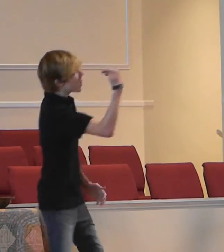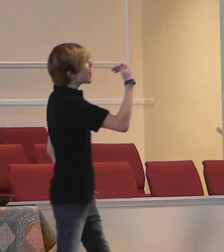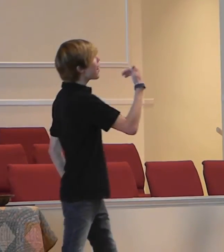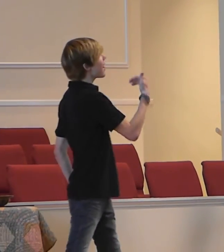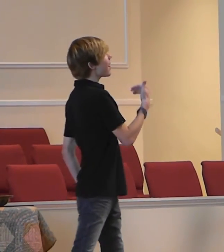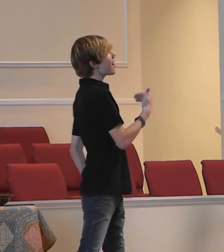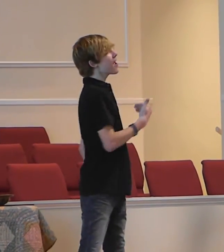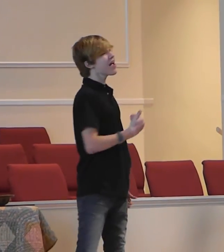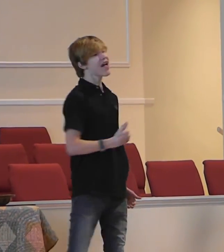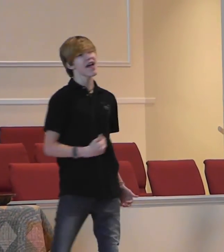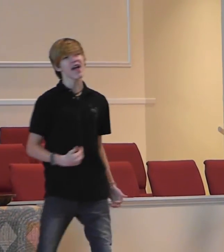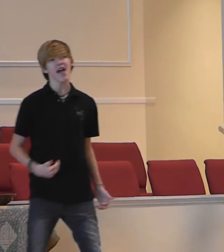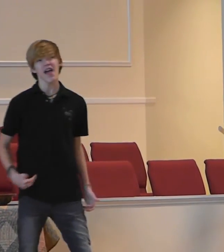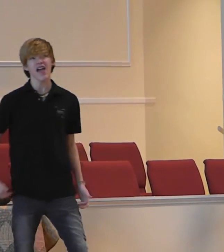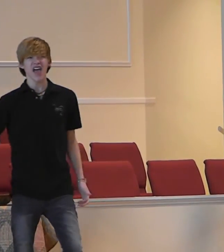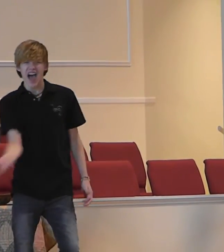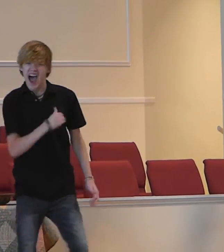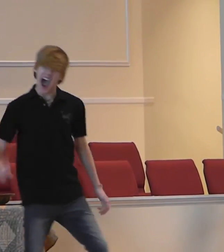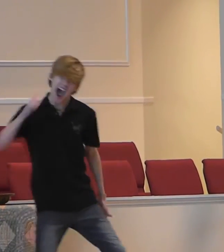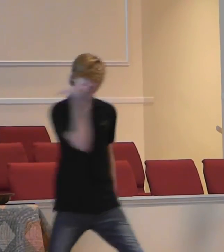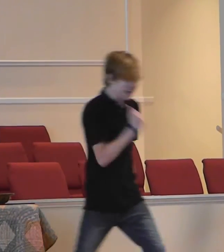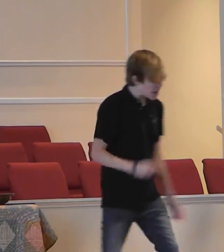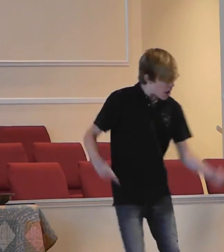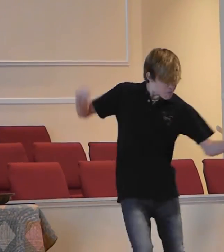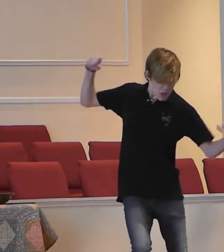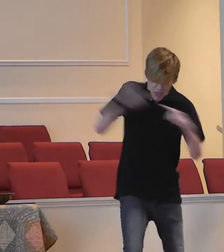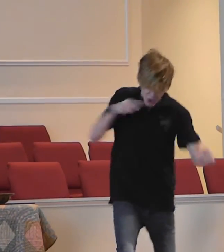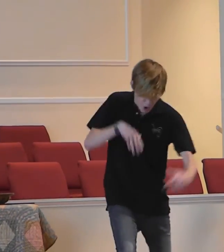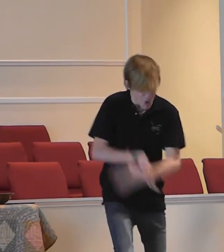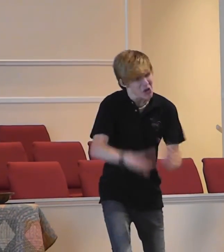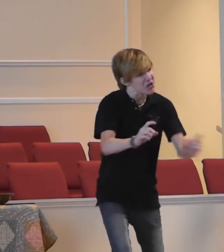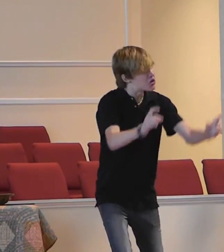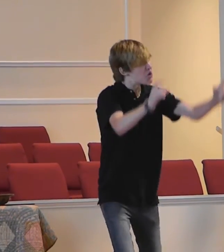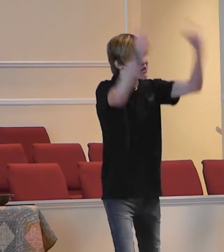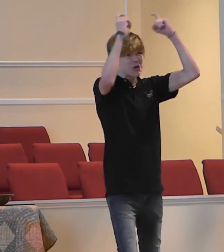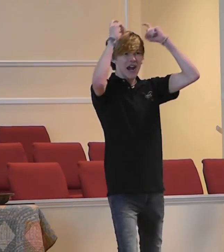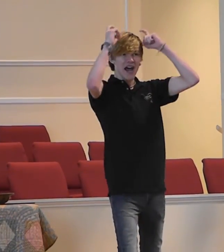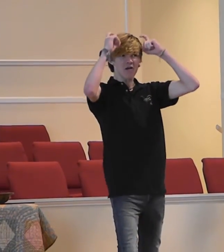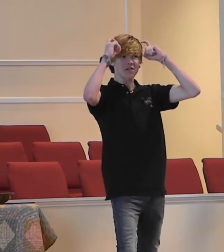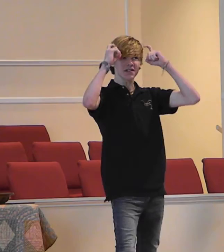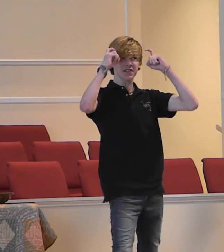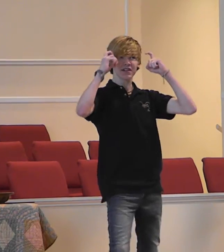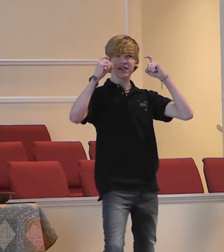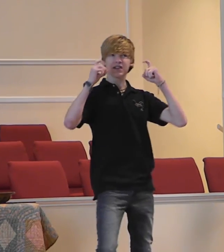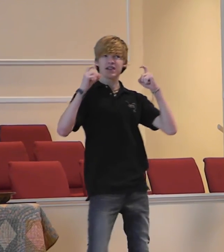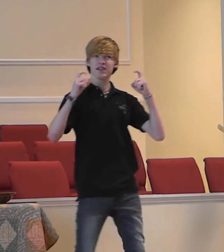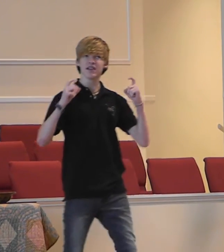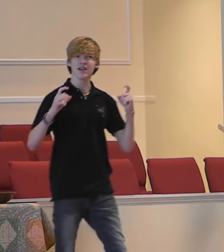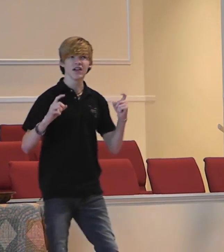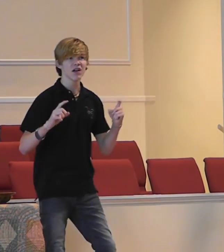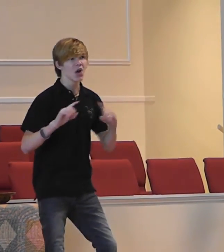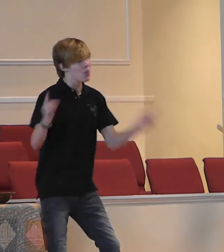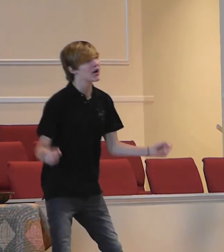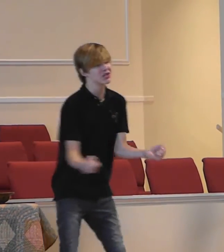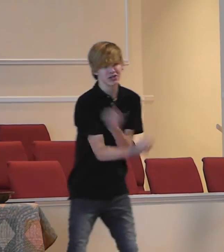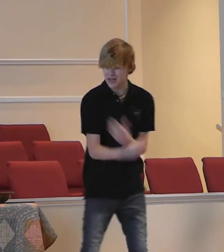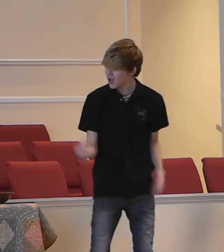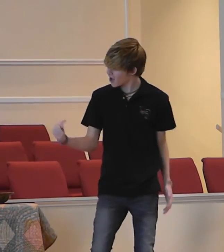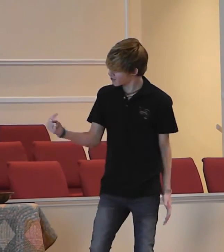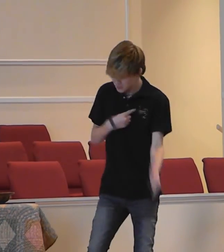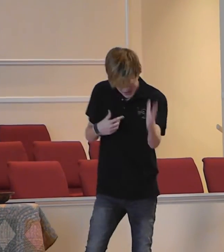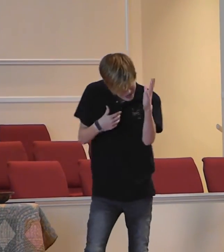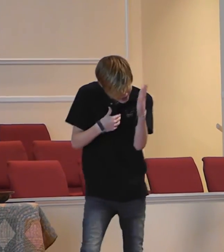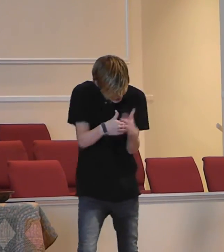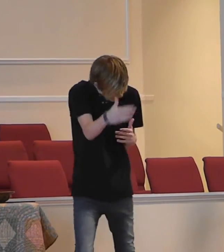me